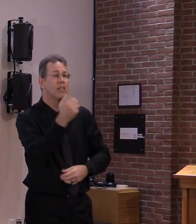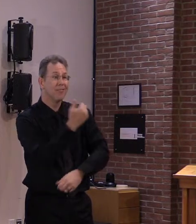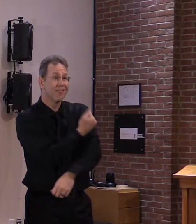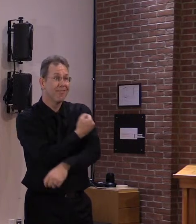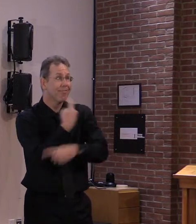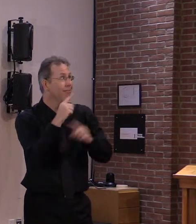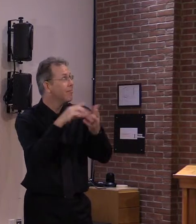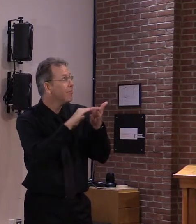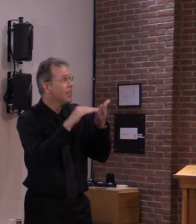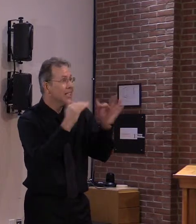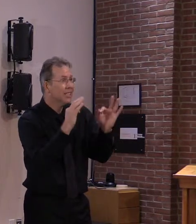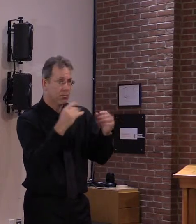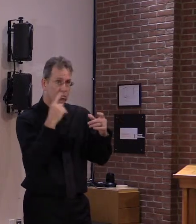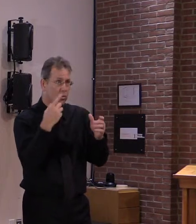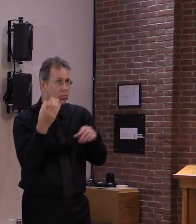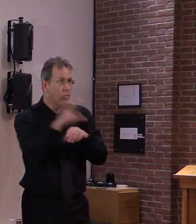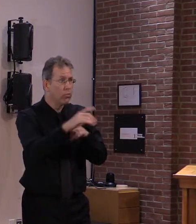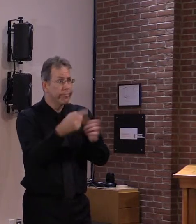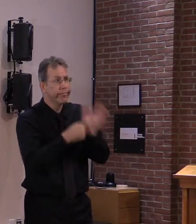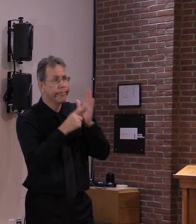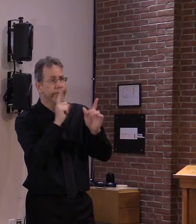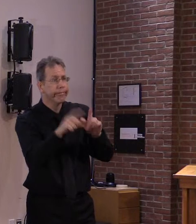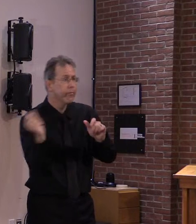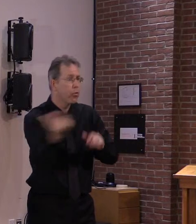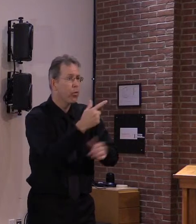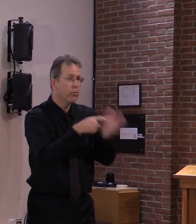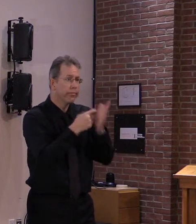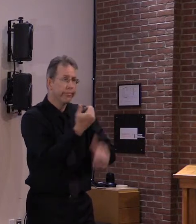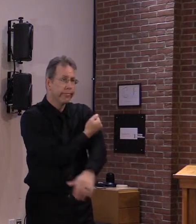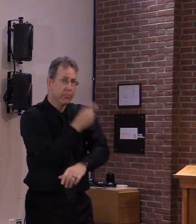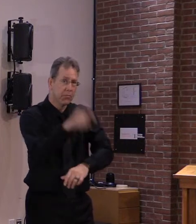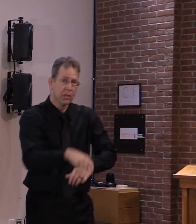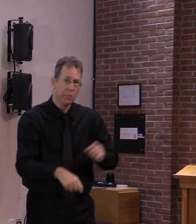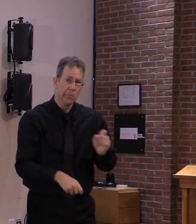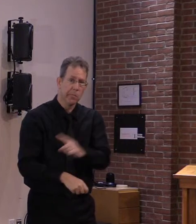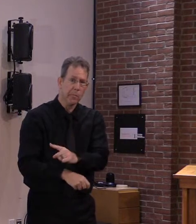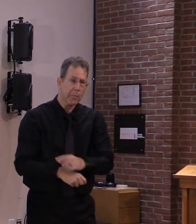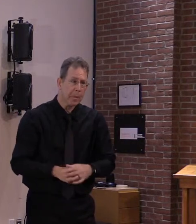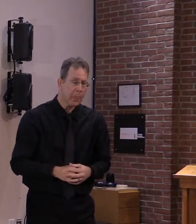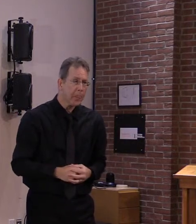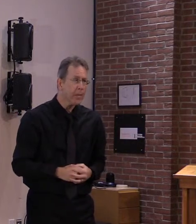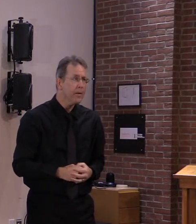Our last call for Joel. We'll move to Mike Donahue at the Islander.